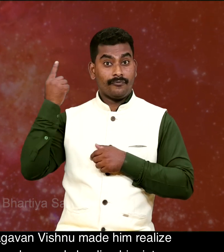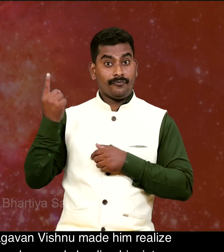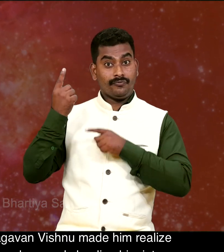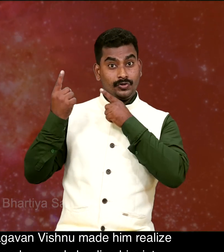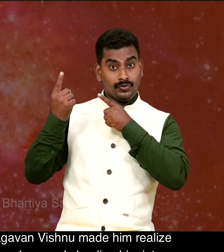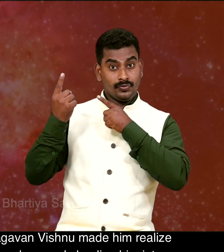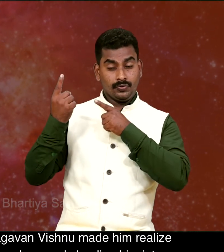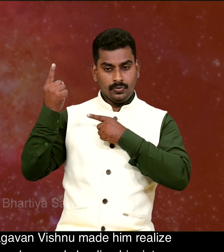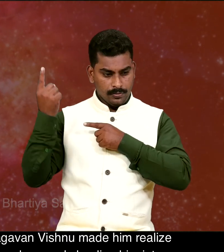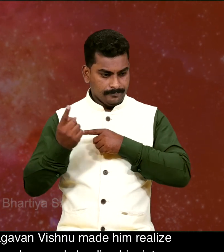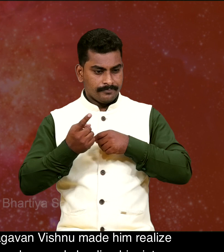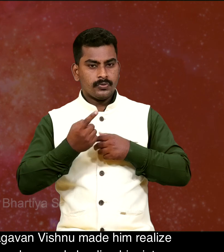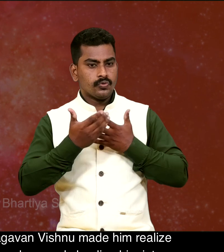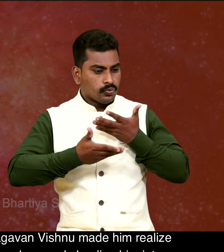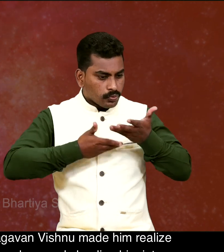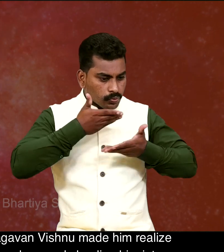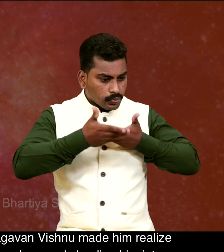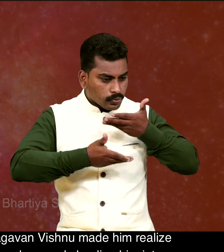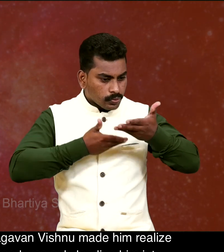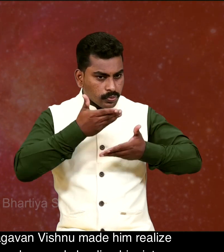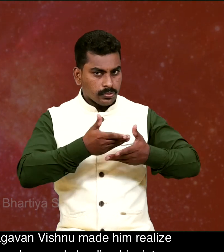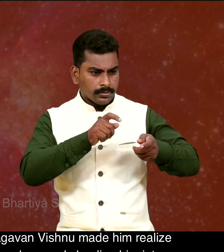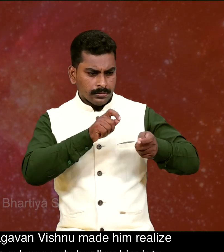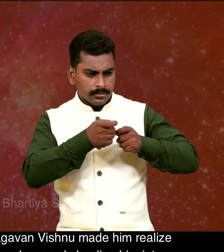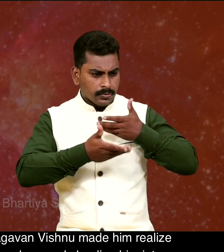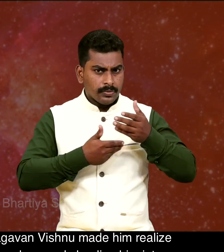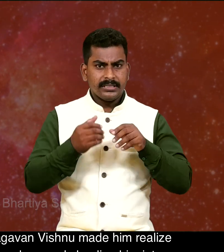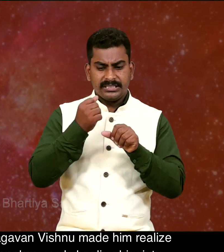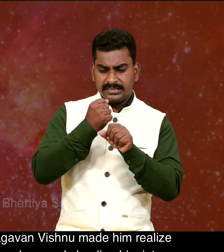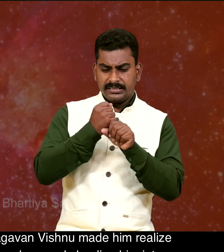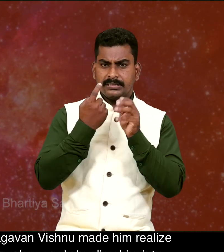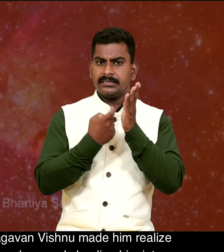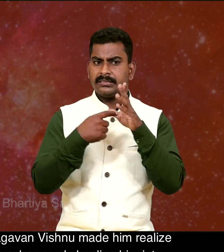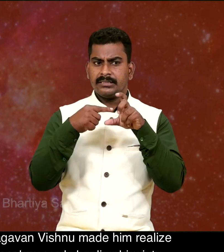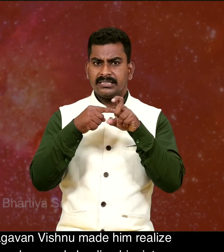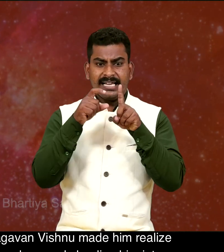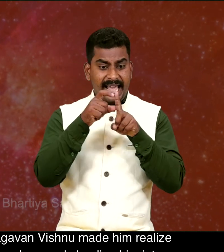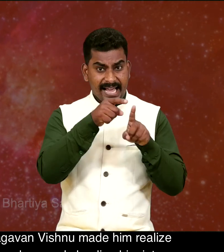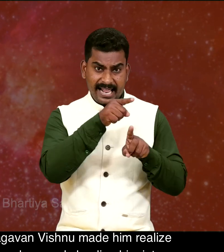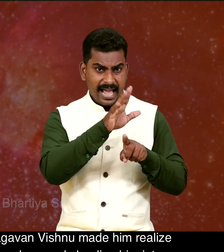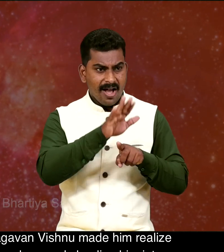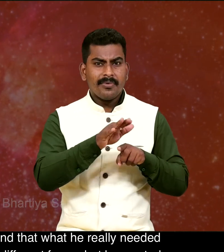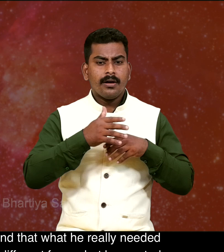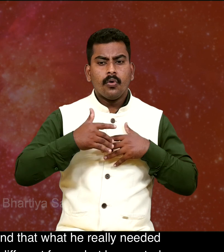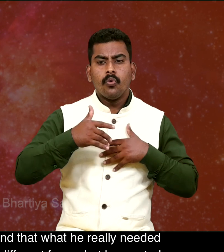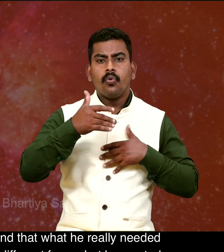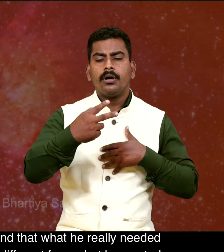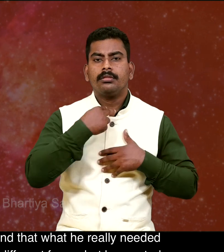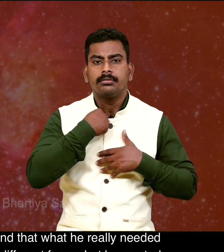him realize that his greed was only landing him into trouble and that what